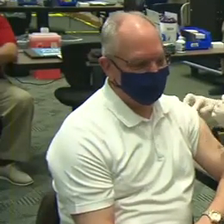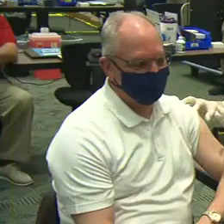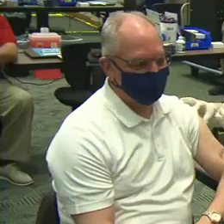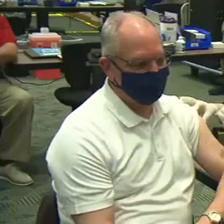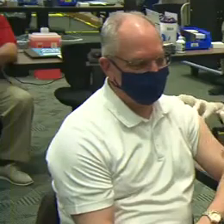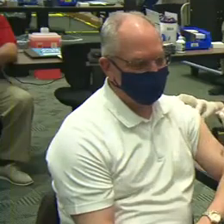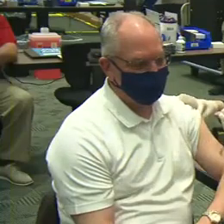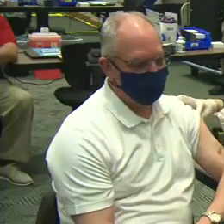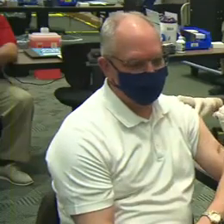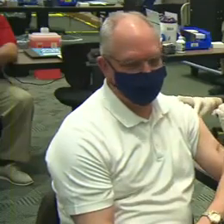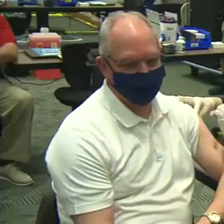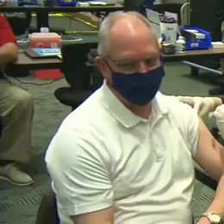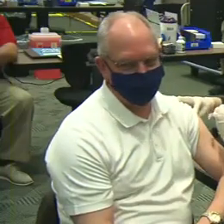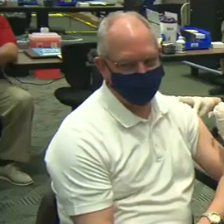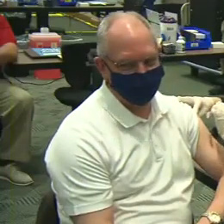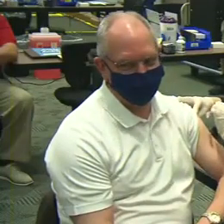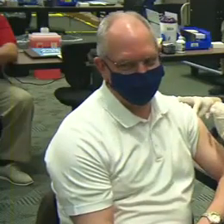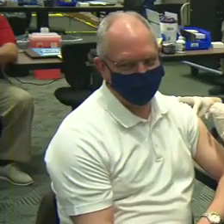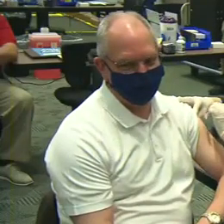Don't flinch.